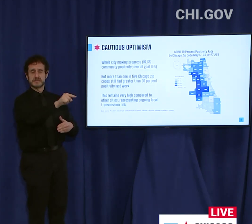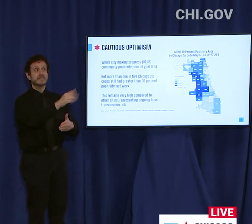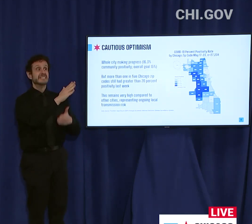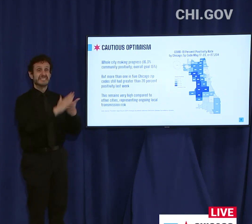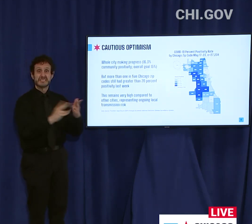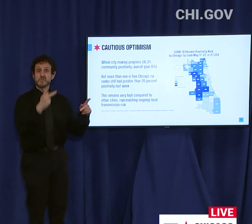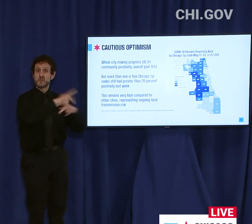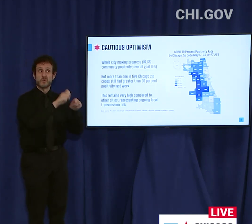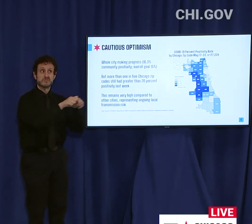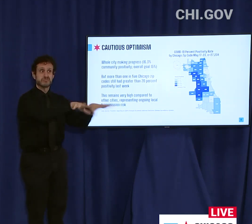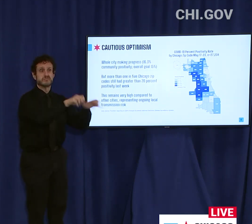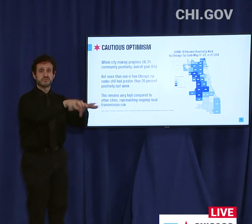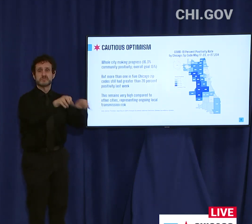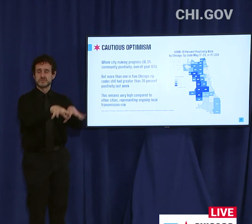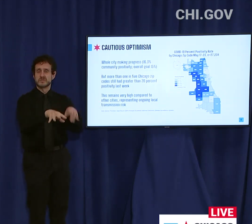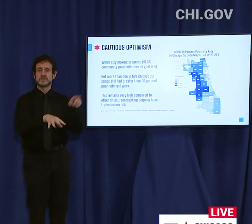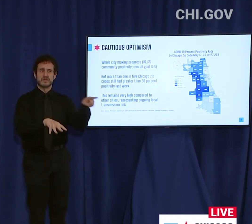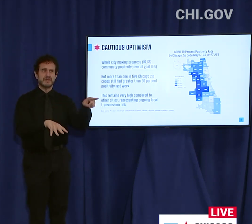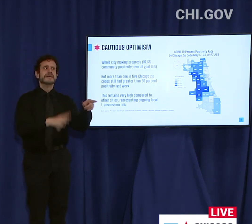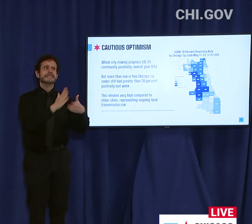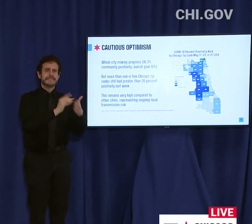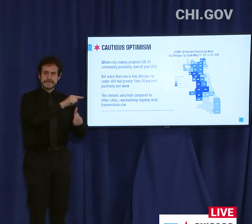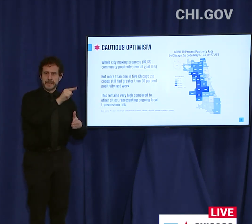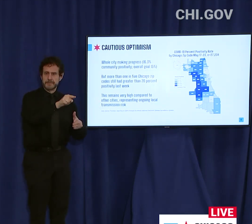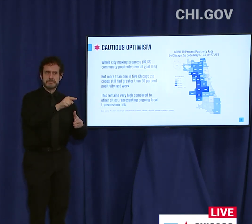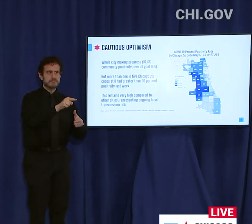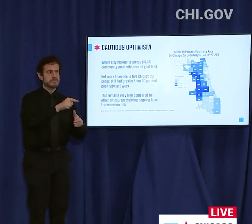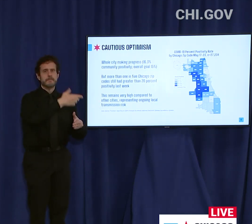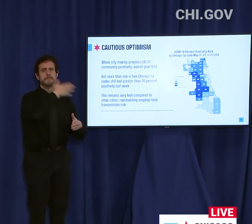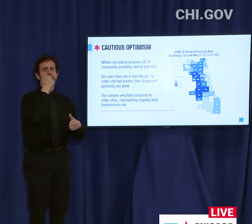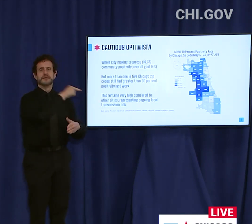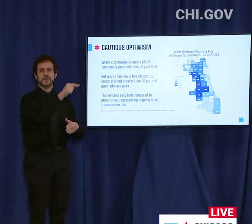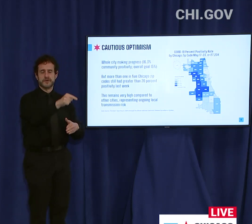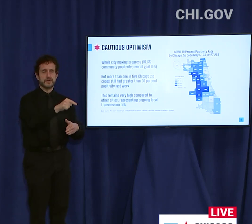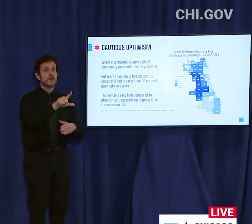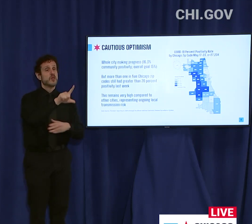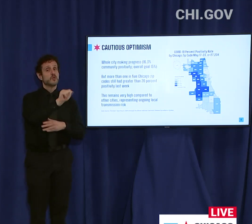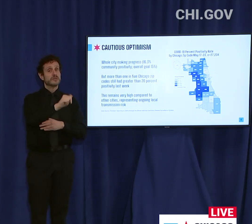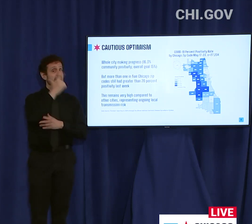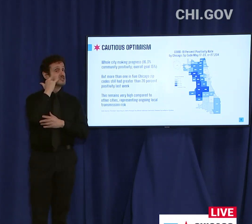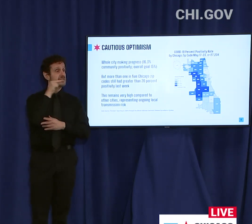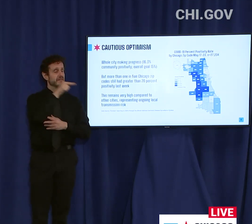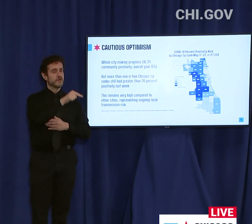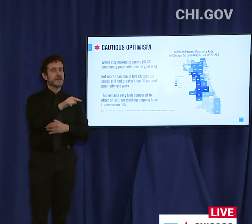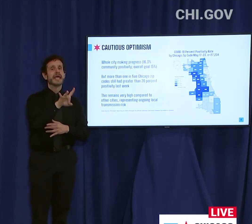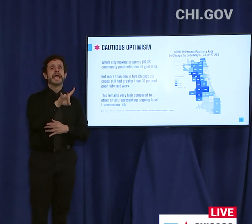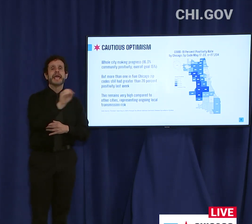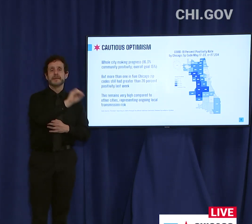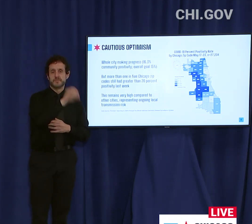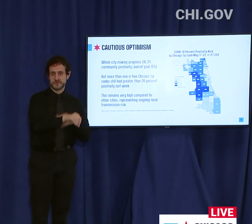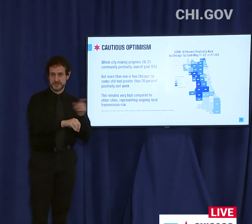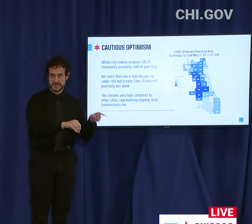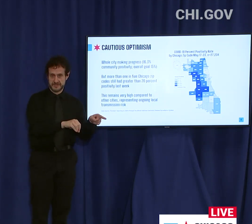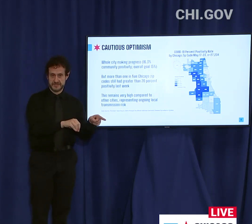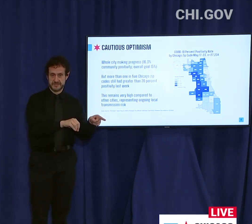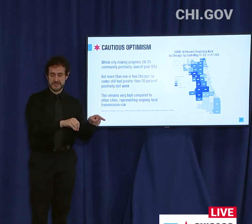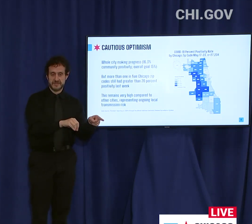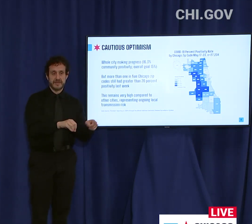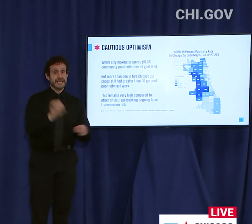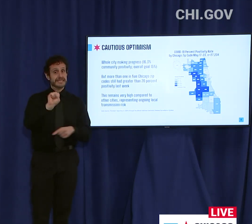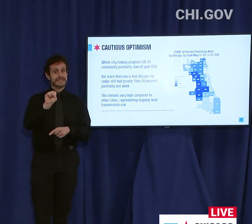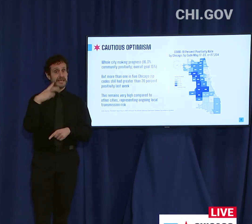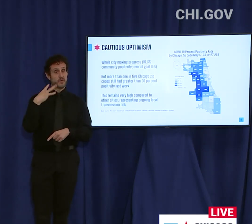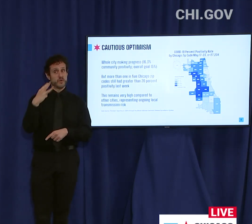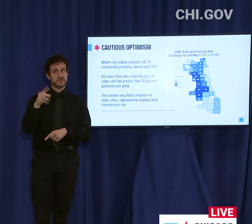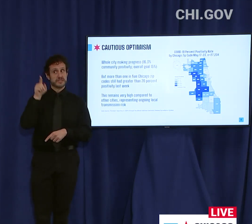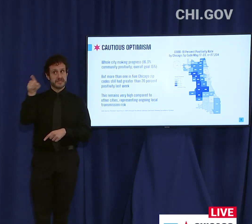did to start with, are a lot farther along than we are. Los Angeles is at an 8% positivity. Seattle,